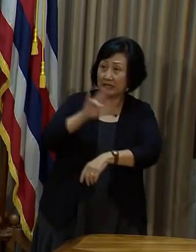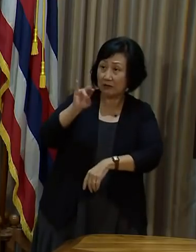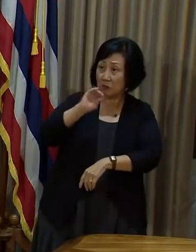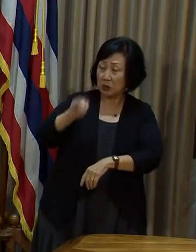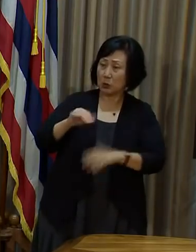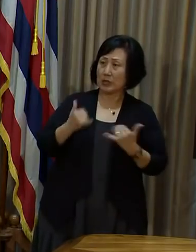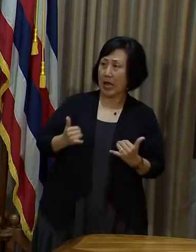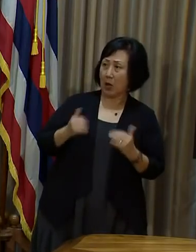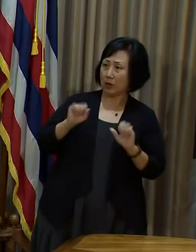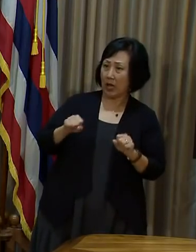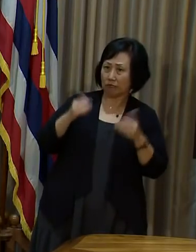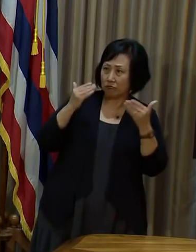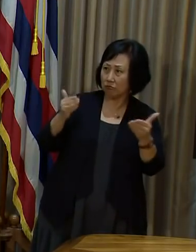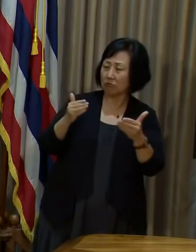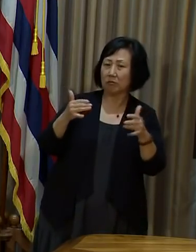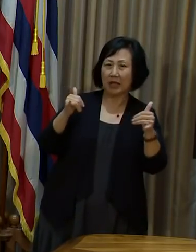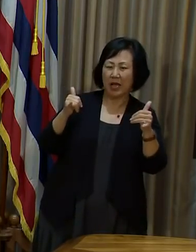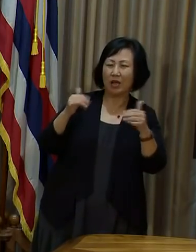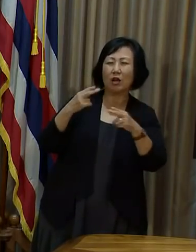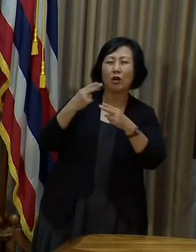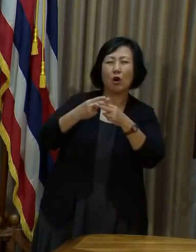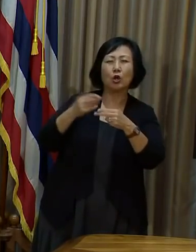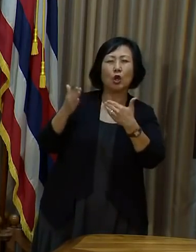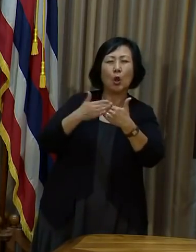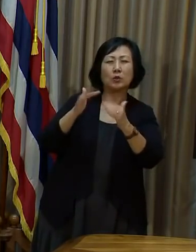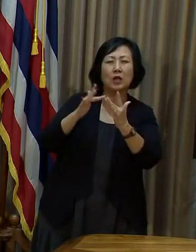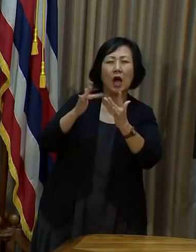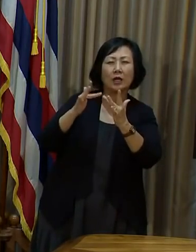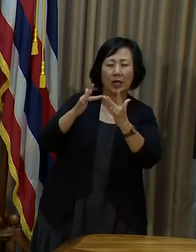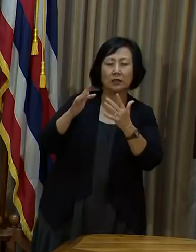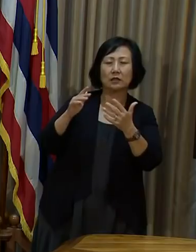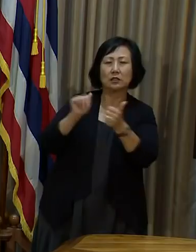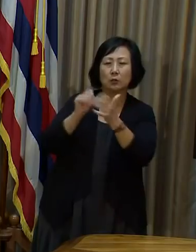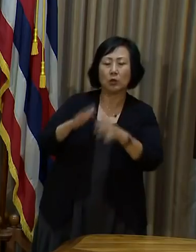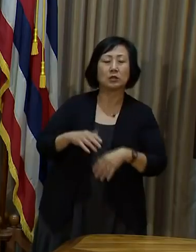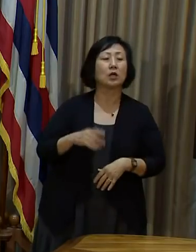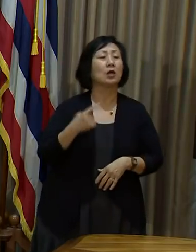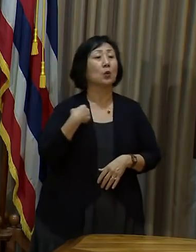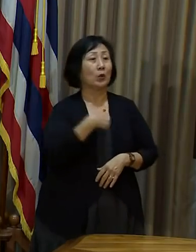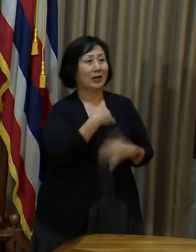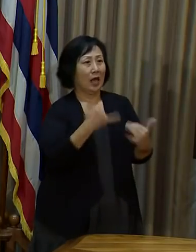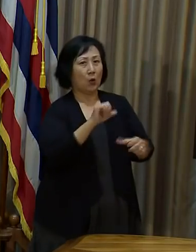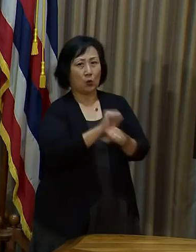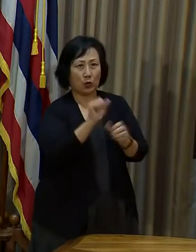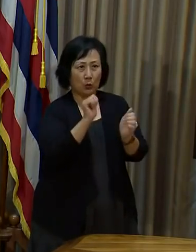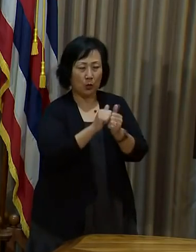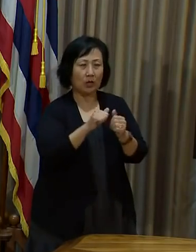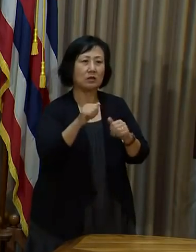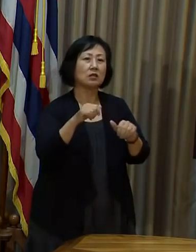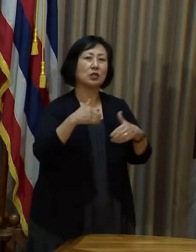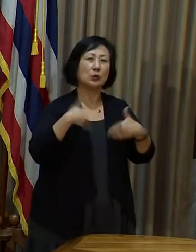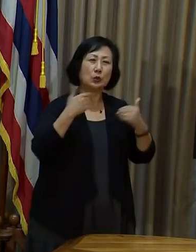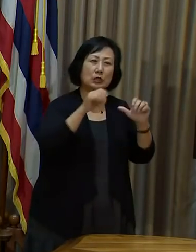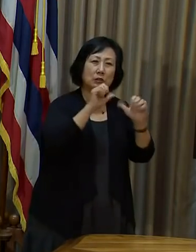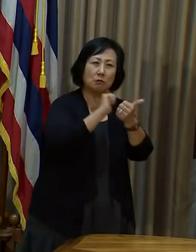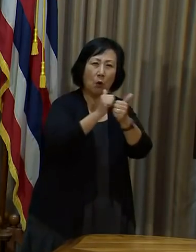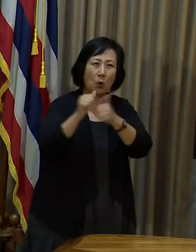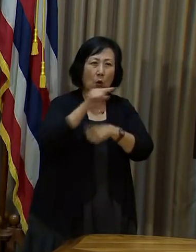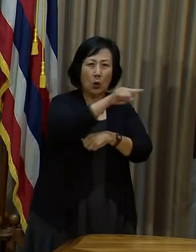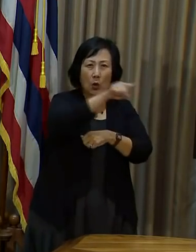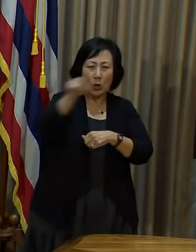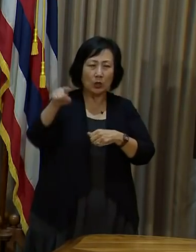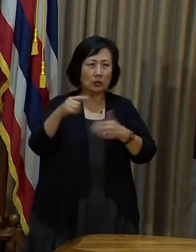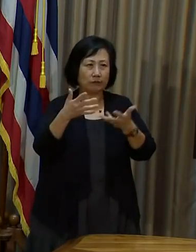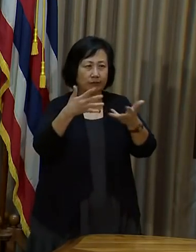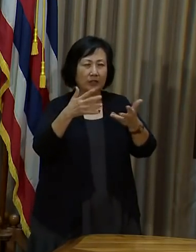We are working with the youth sports organizations to implement appropriate